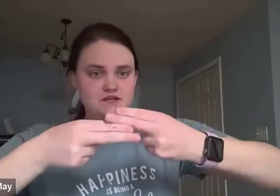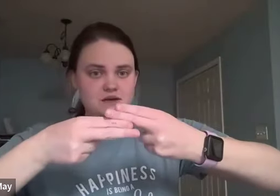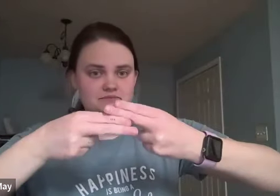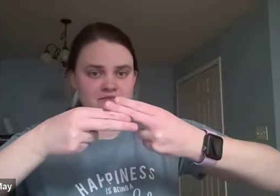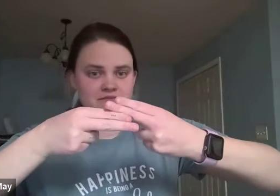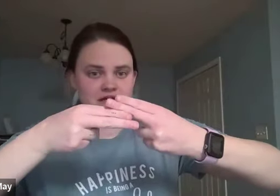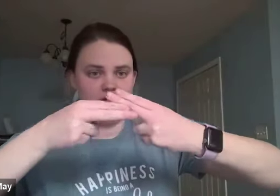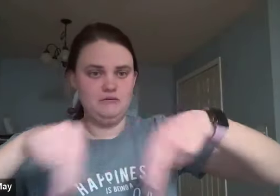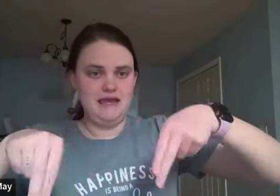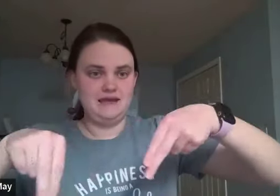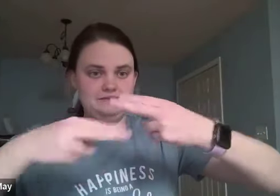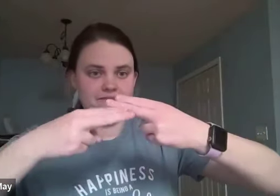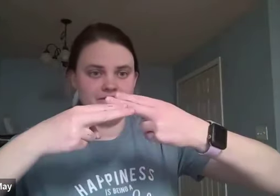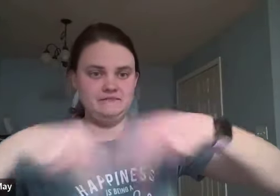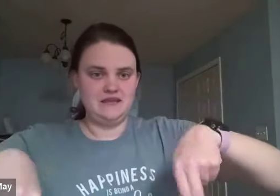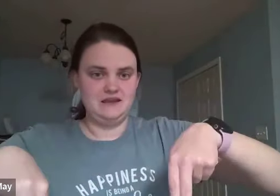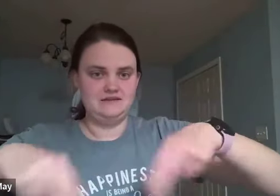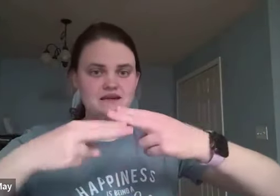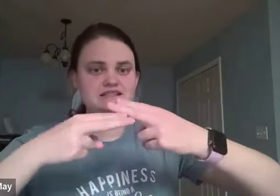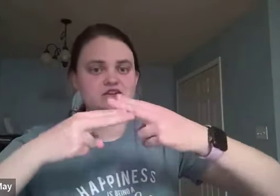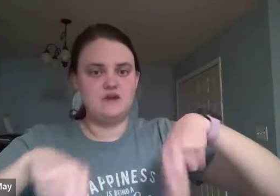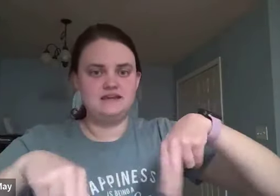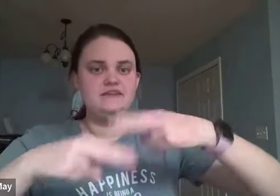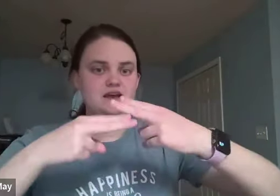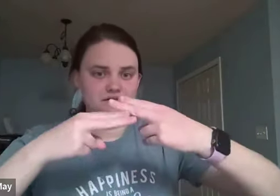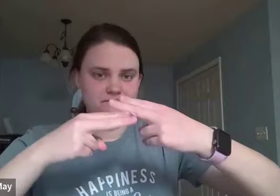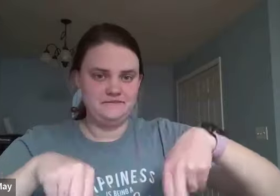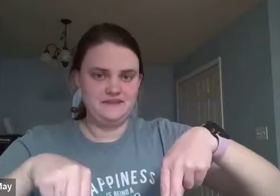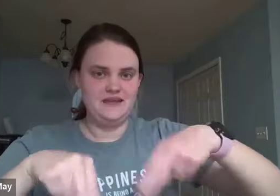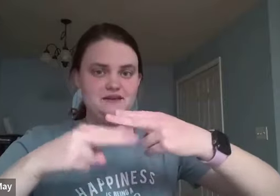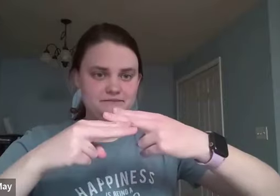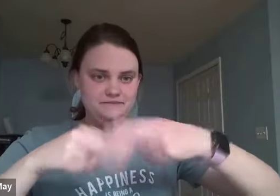top. And you go egg. And it's like cracking the egg. Egg.